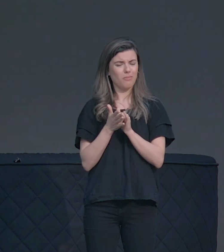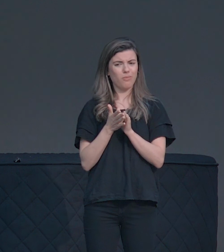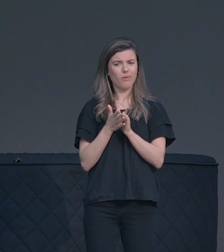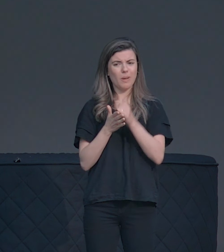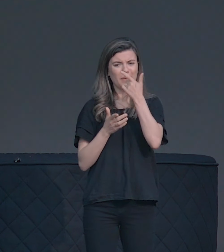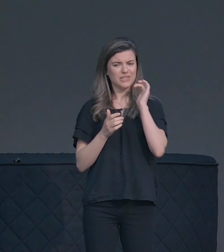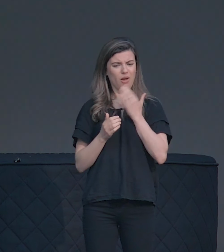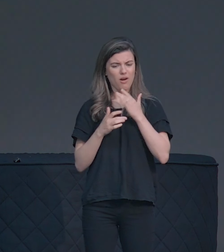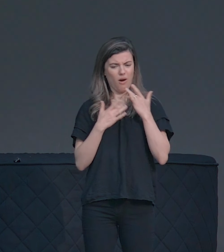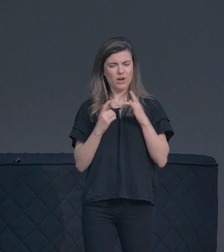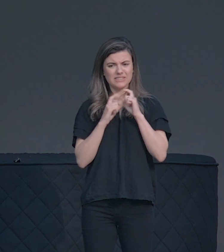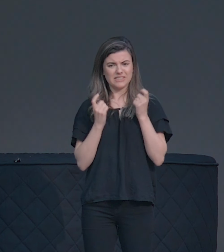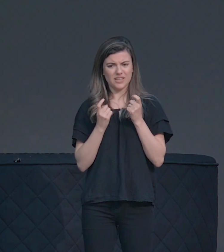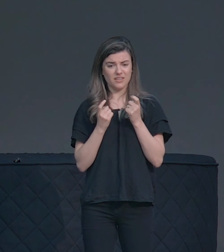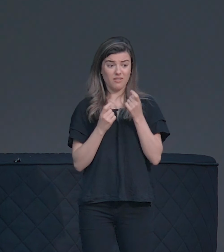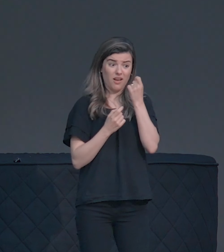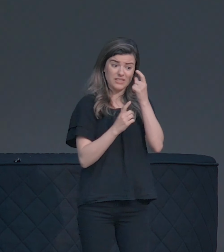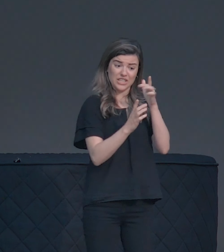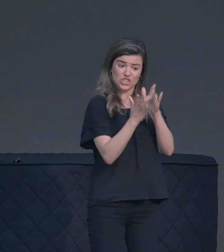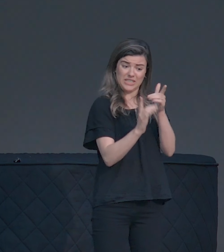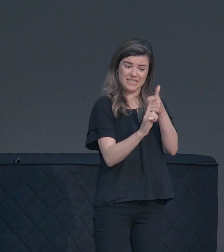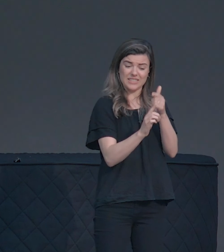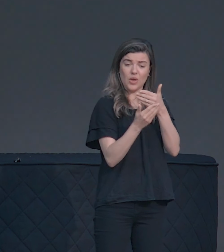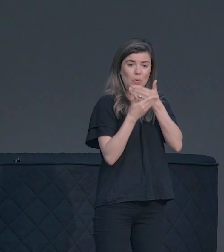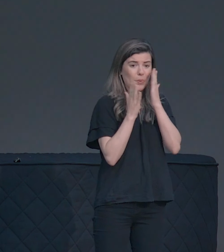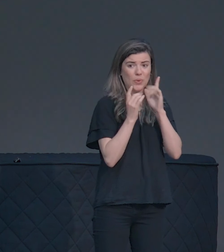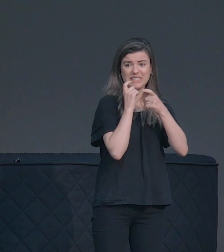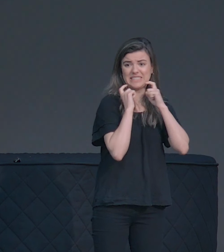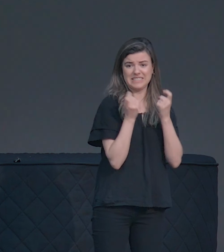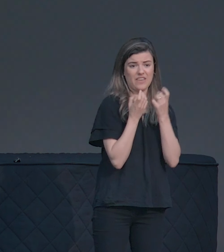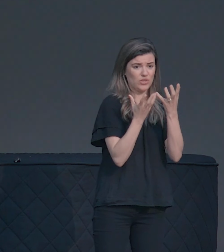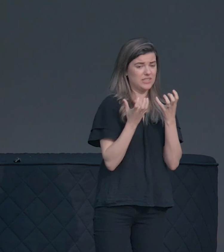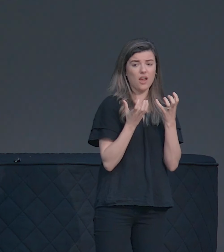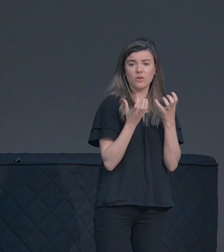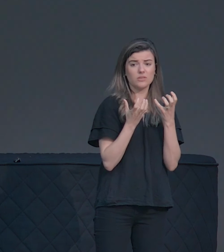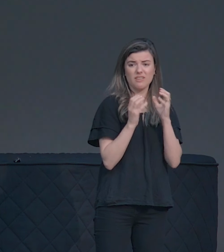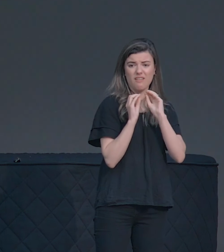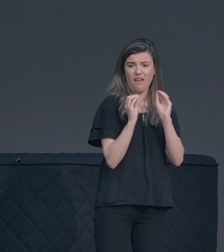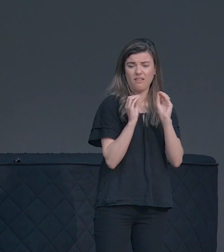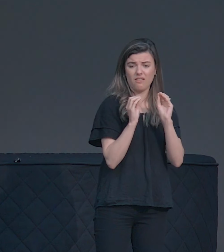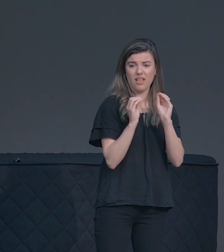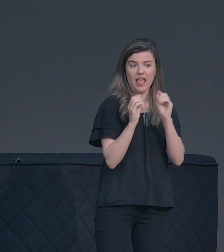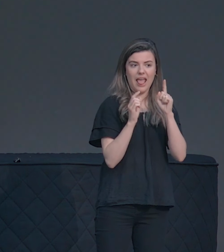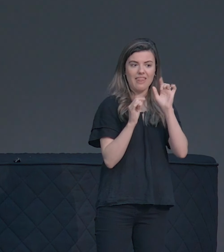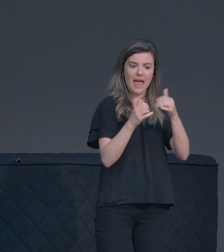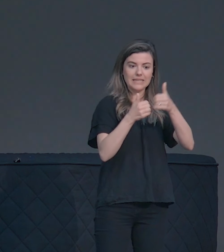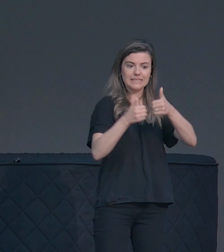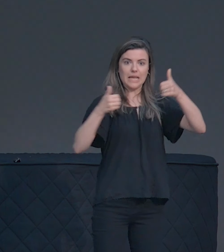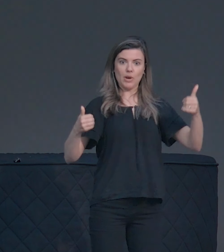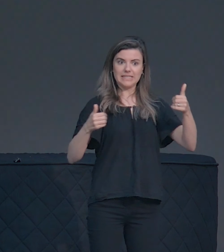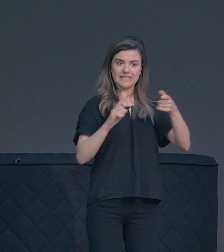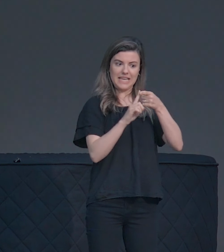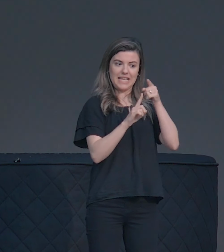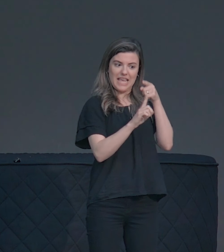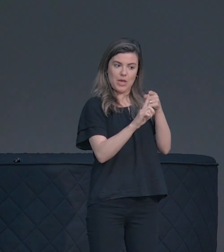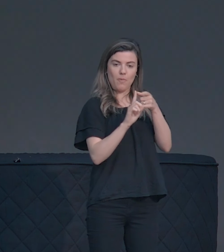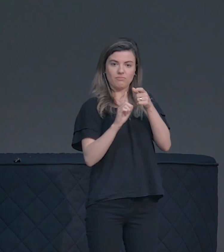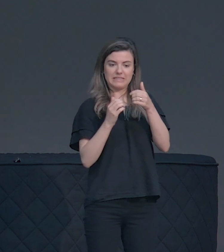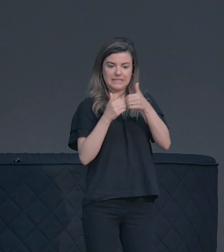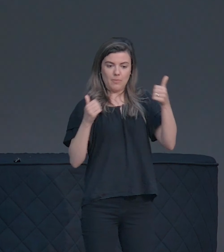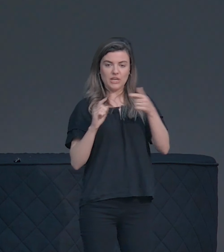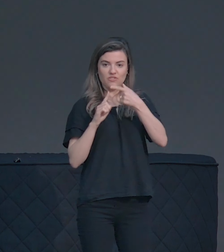Jesus has no sinful desires. And so this actually sets Jesus apart from every other human being who ever